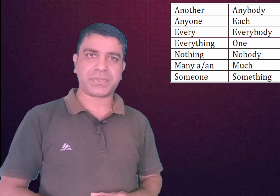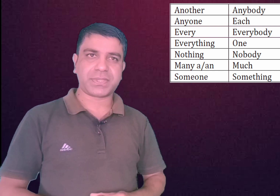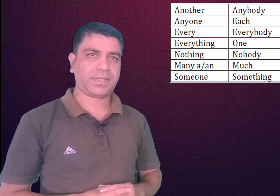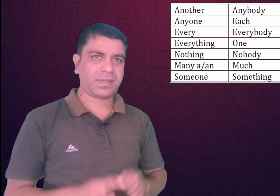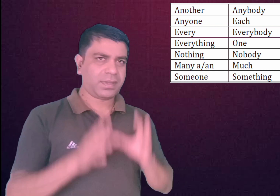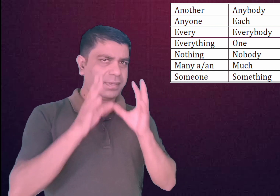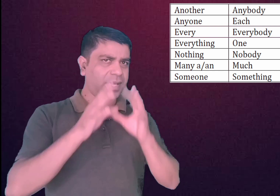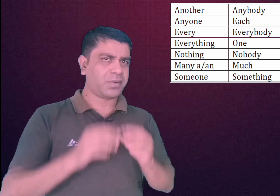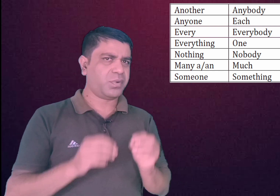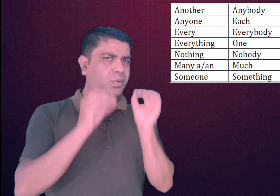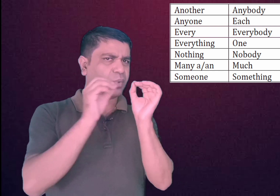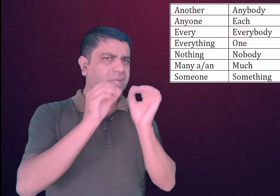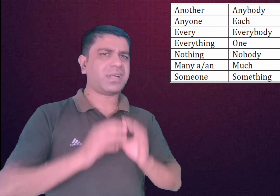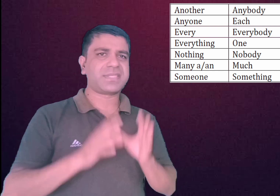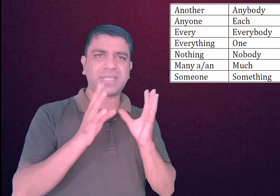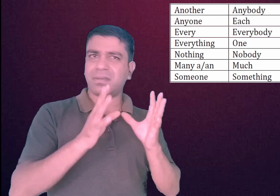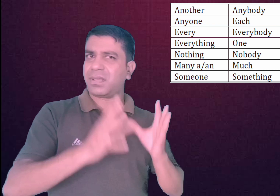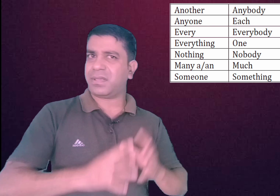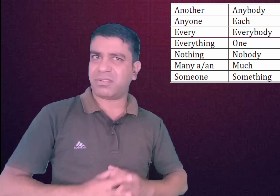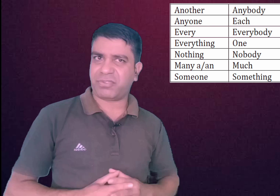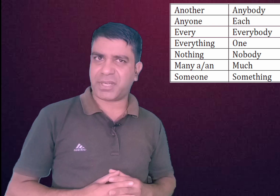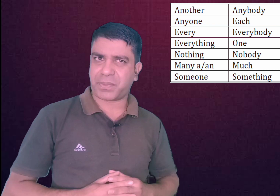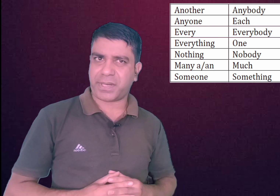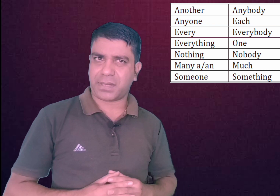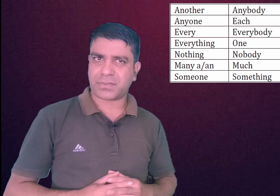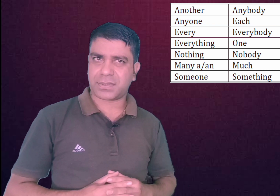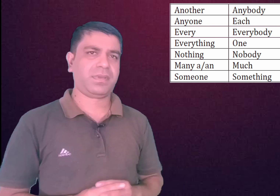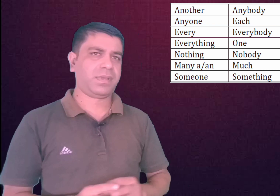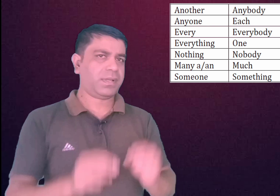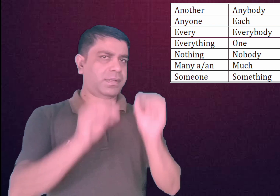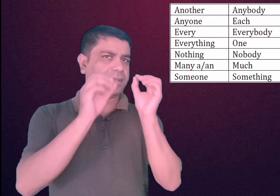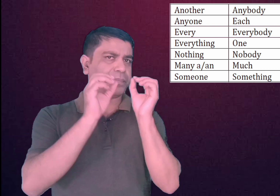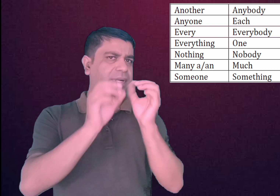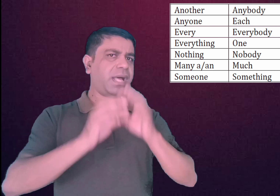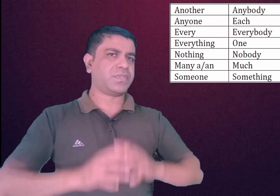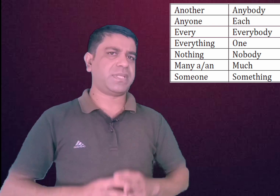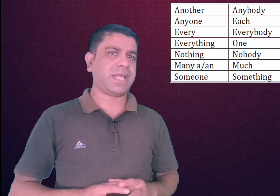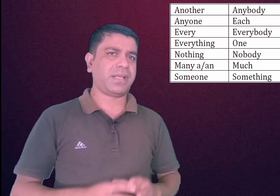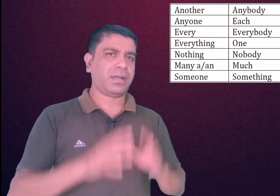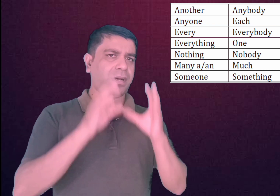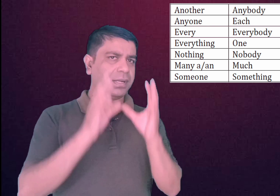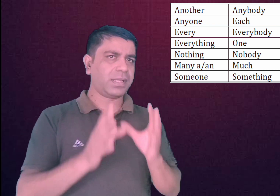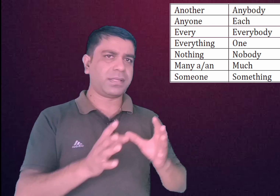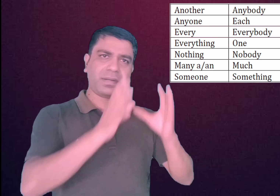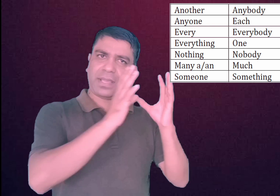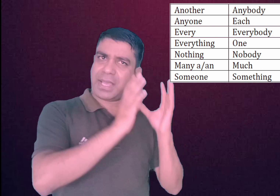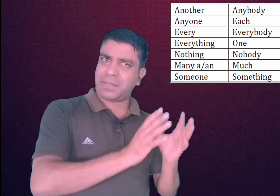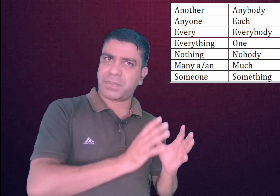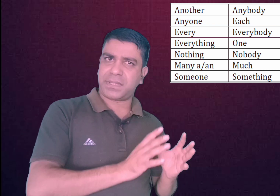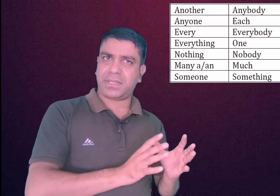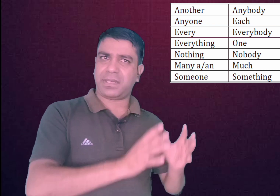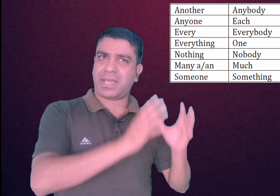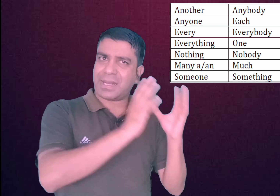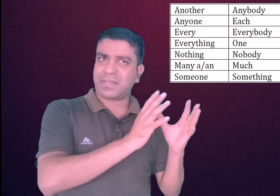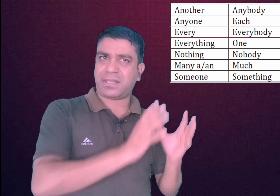used. Now, what are singular indefinite pronouns? The pronouns like another, anybody,